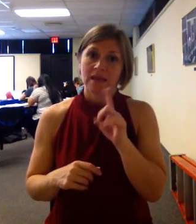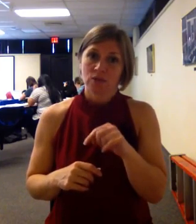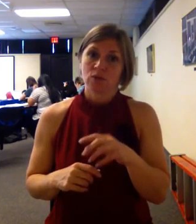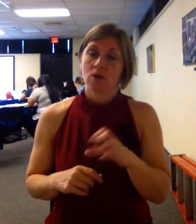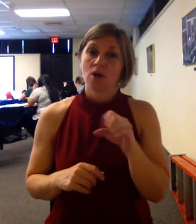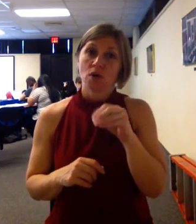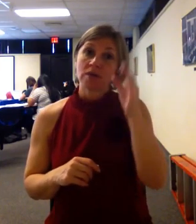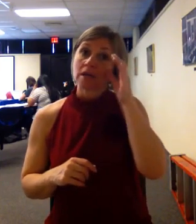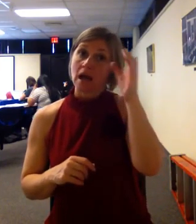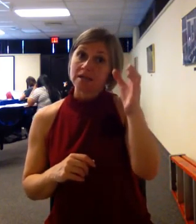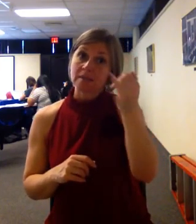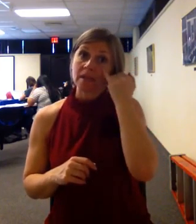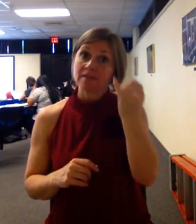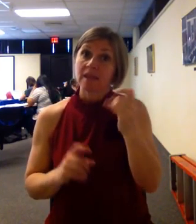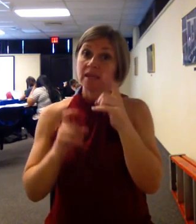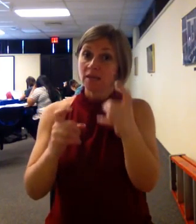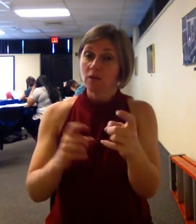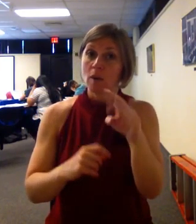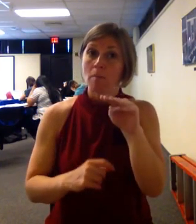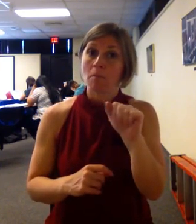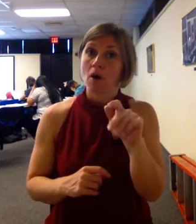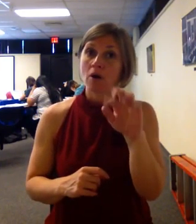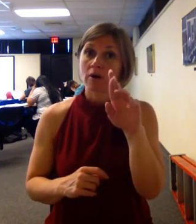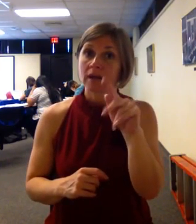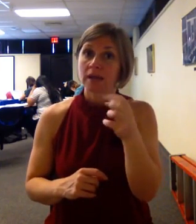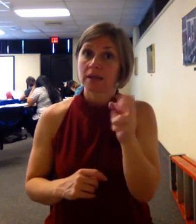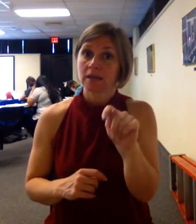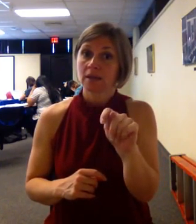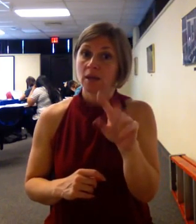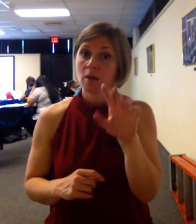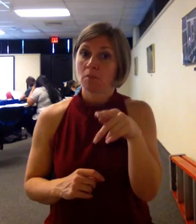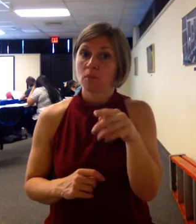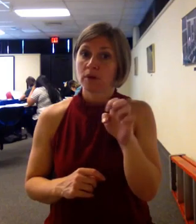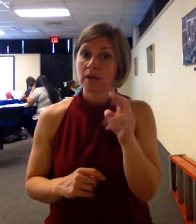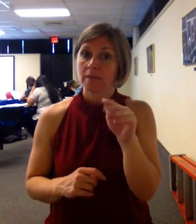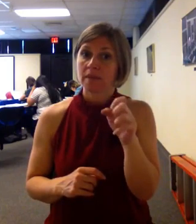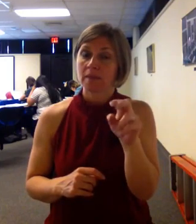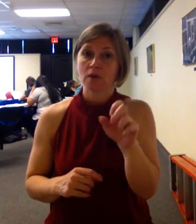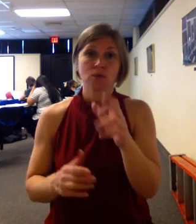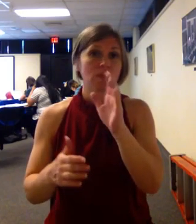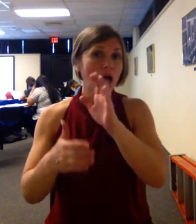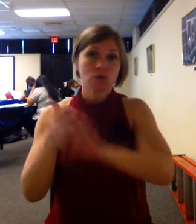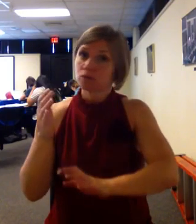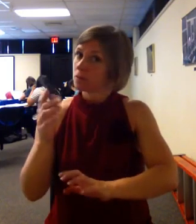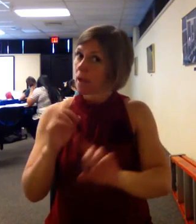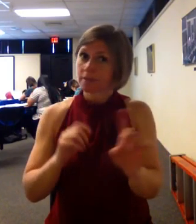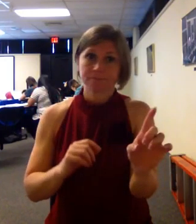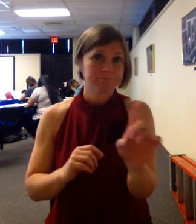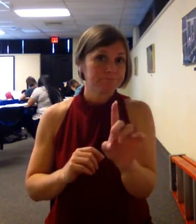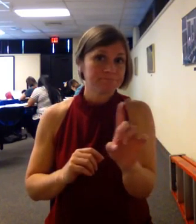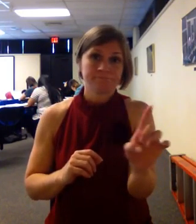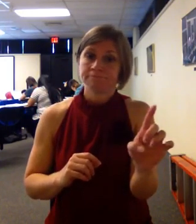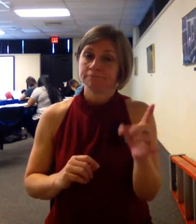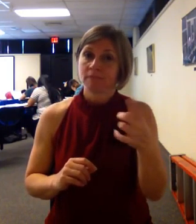you're given market premium, don't do the subtraction. So if we were really going to establish an